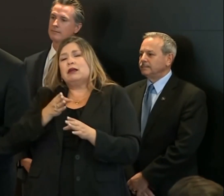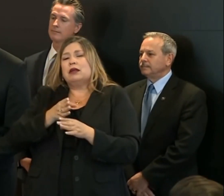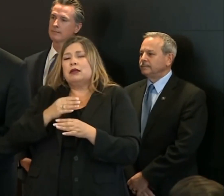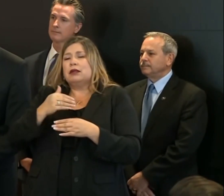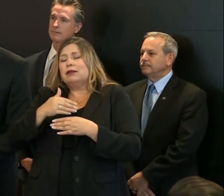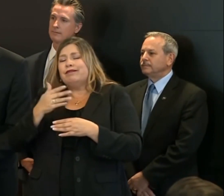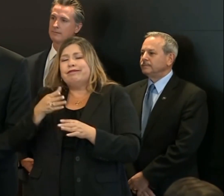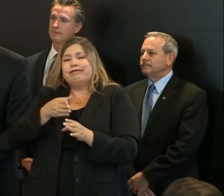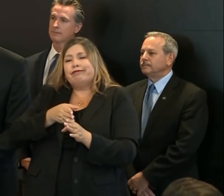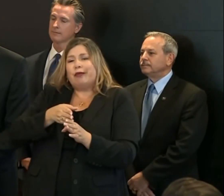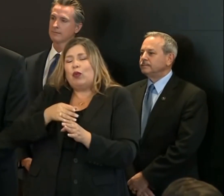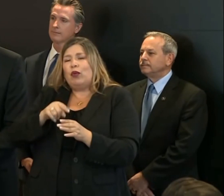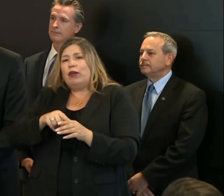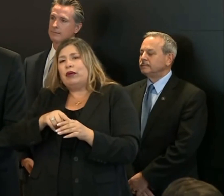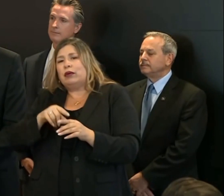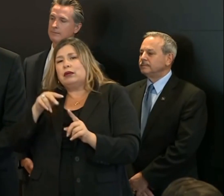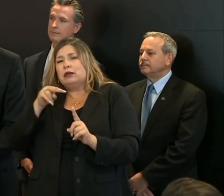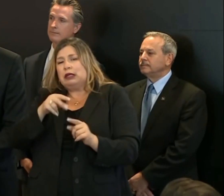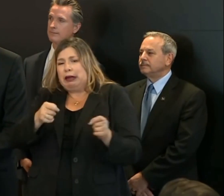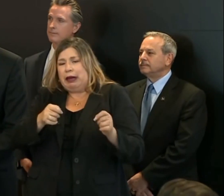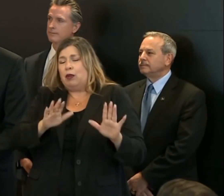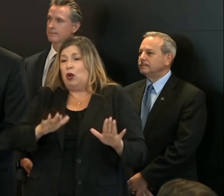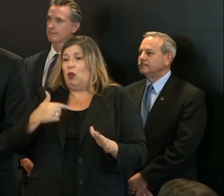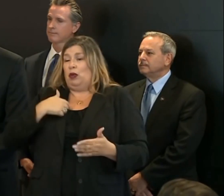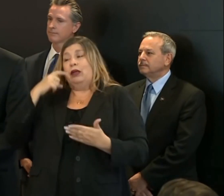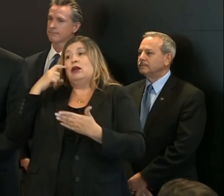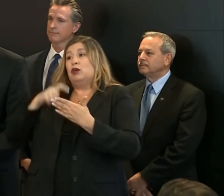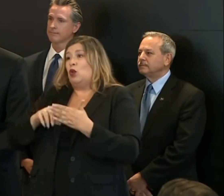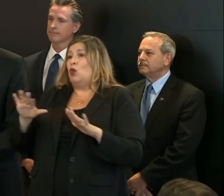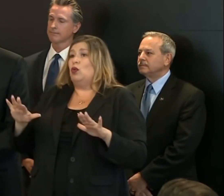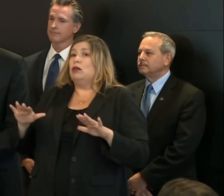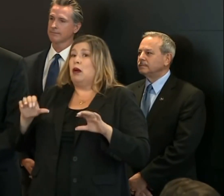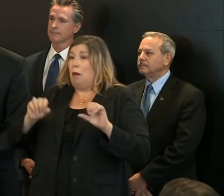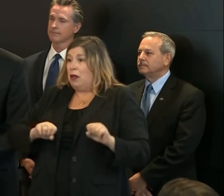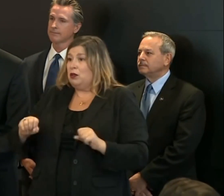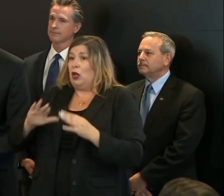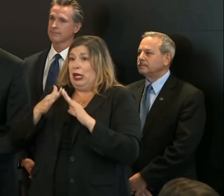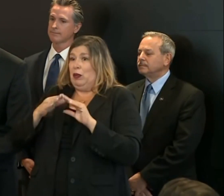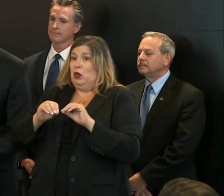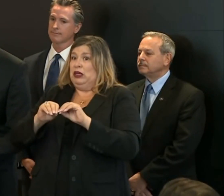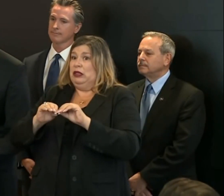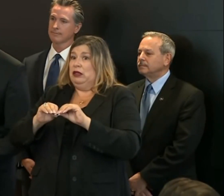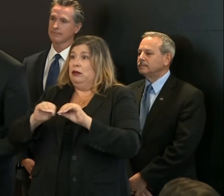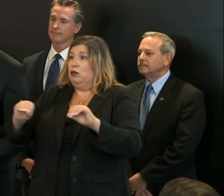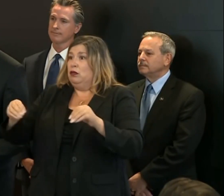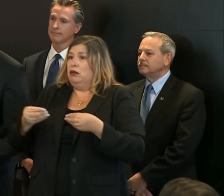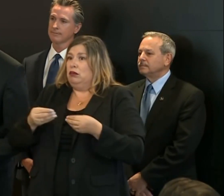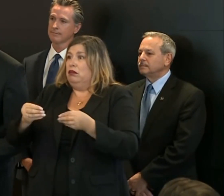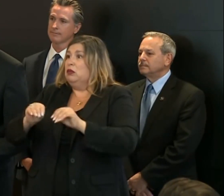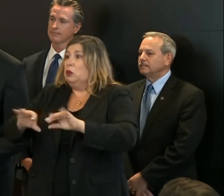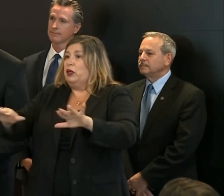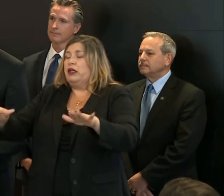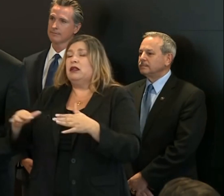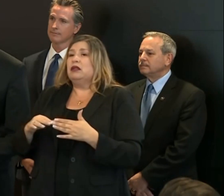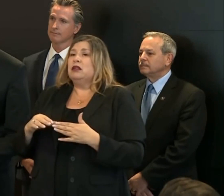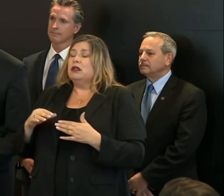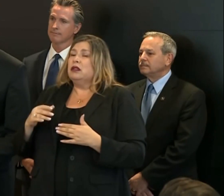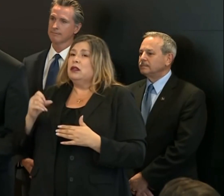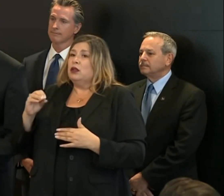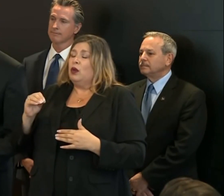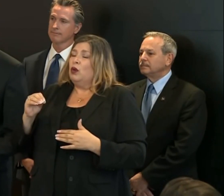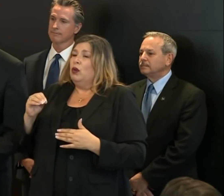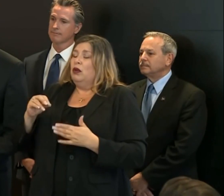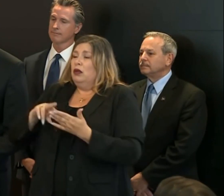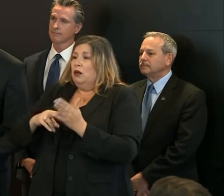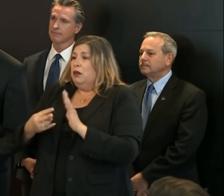significant containment to one where we acknowledge that community spread is possible and that it meets that condition,